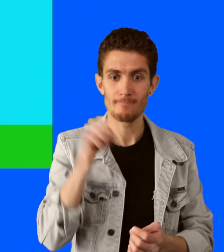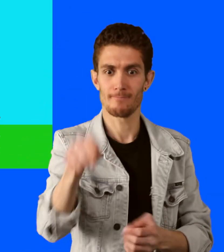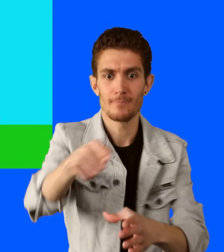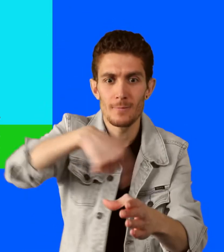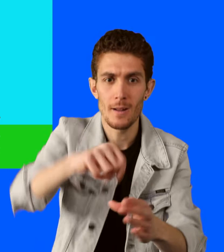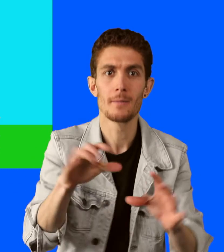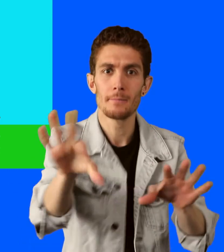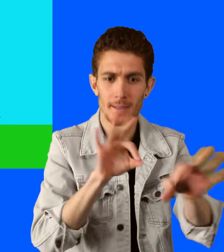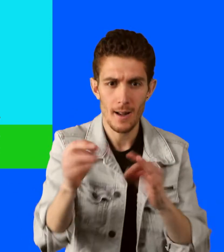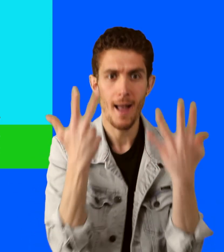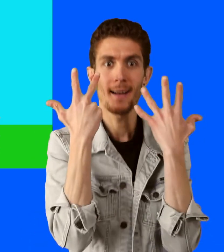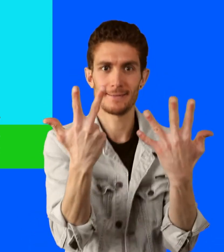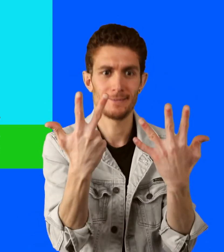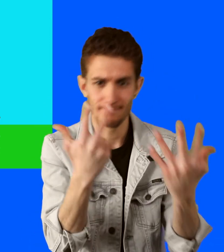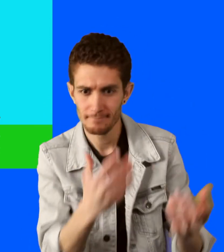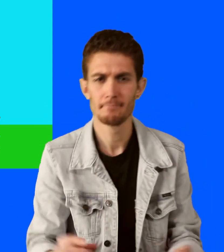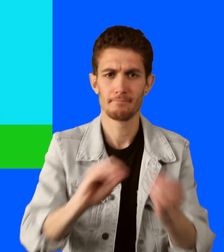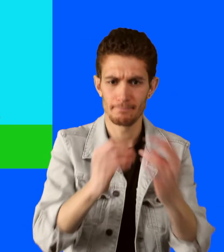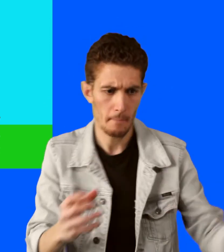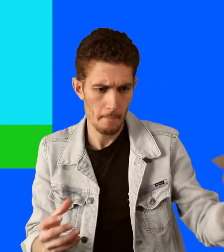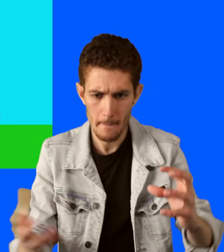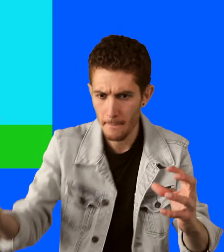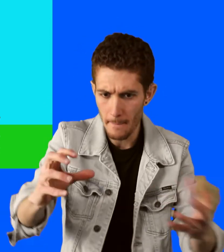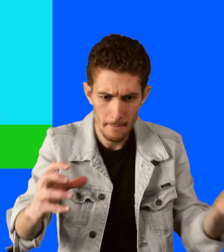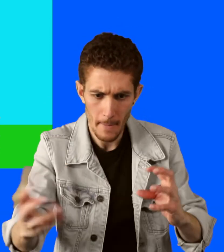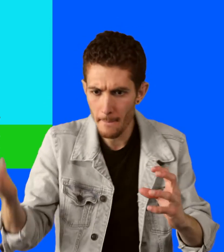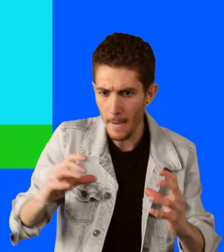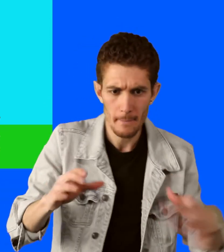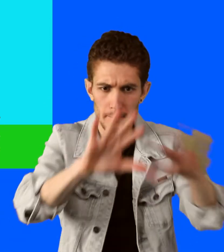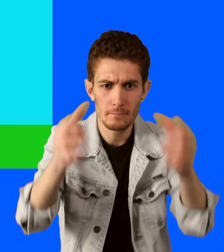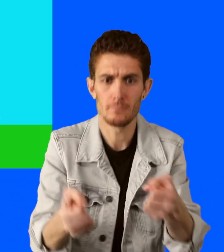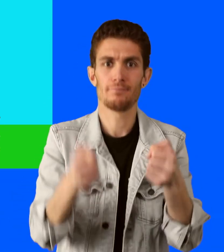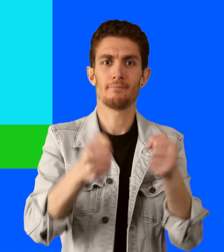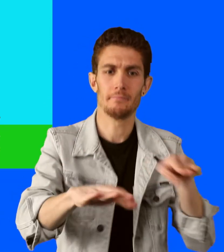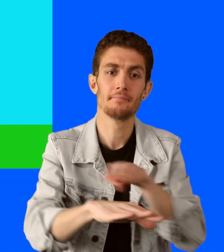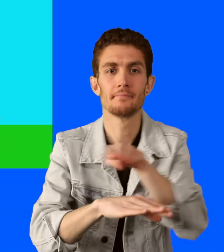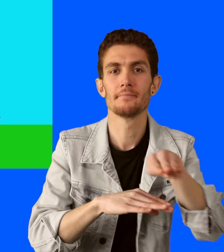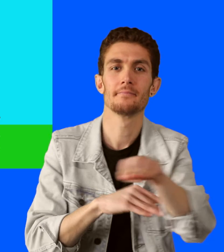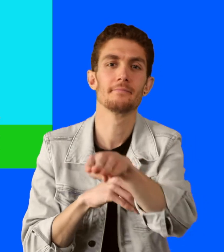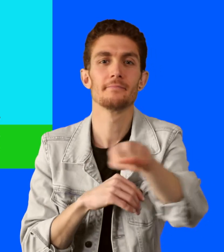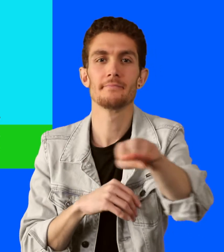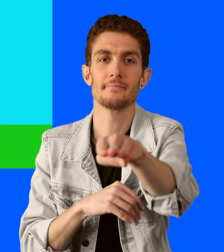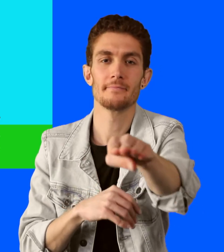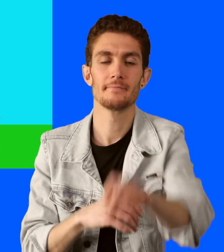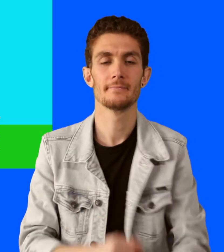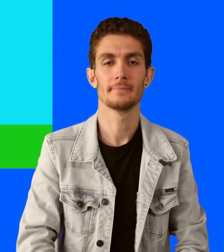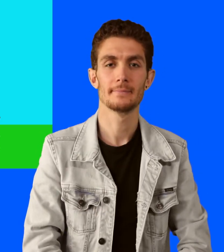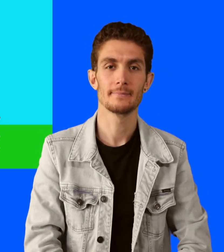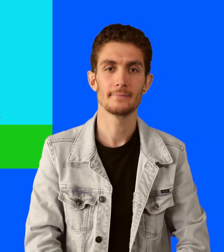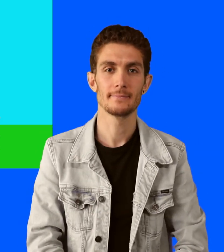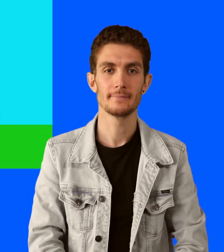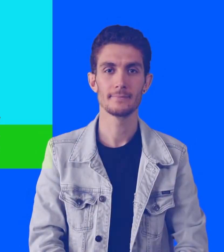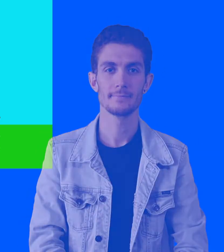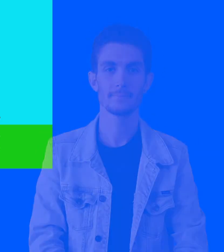shape and make something out of that pile of treasure hattie chose the pile of circles there were